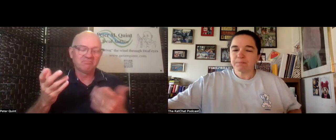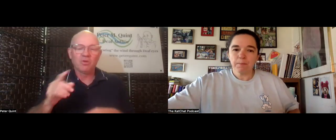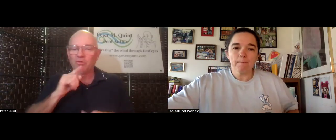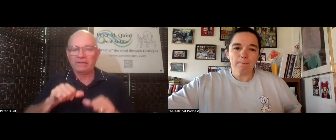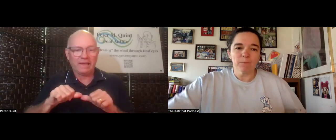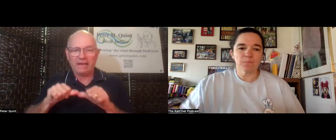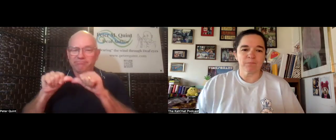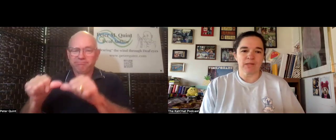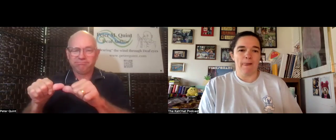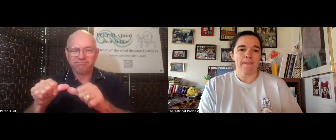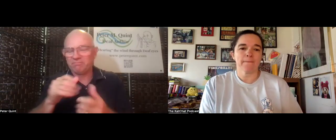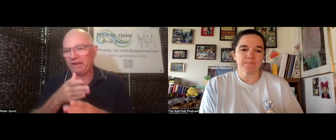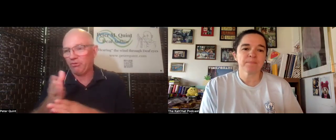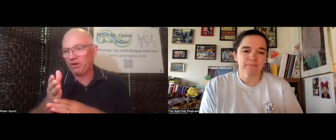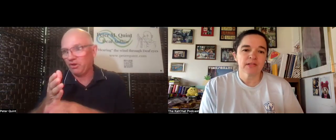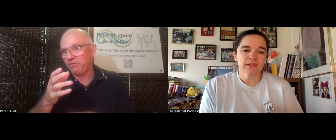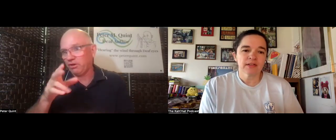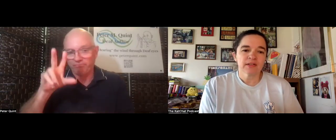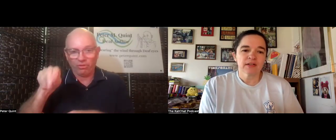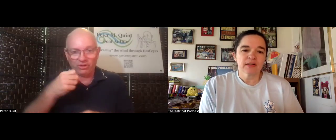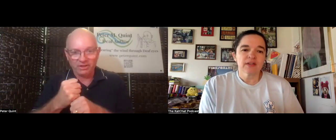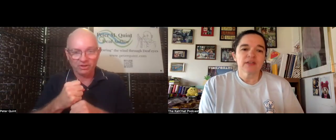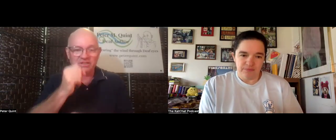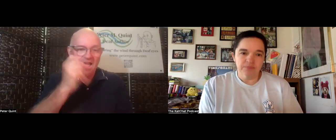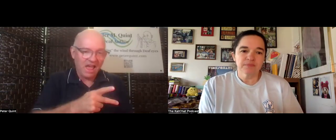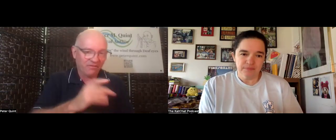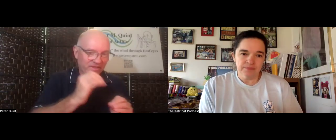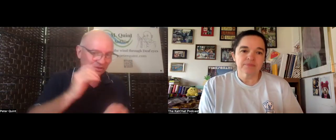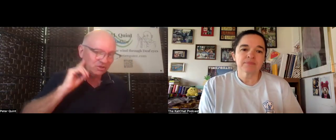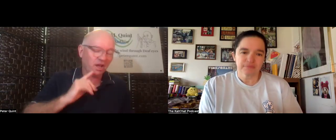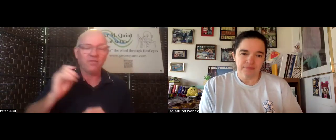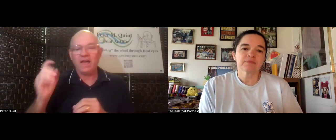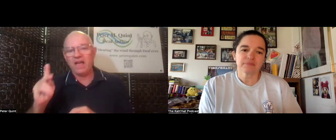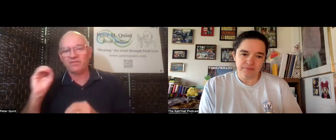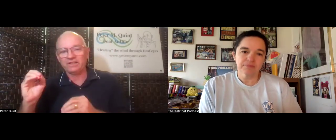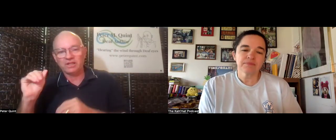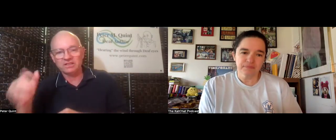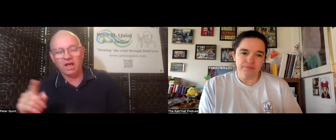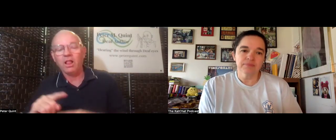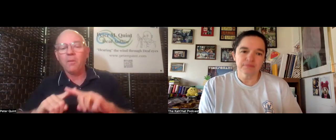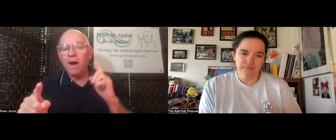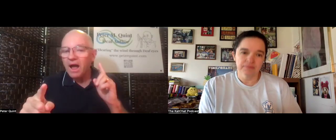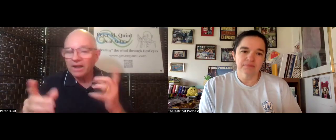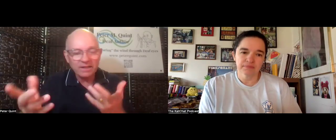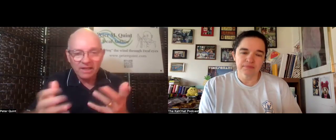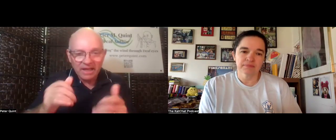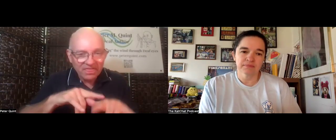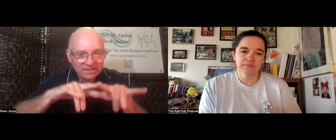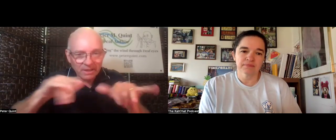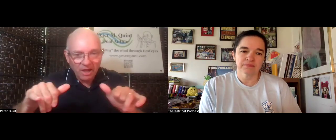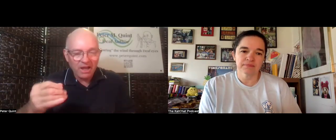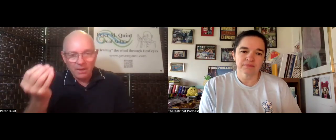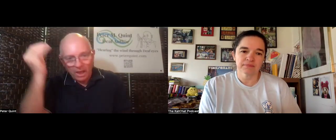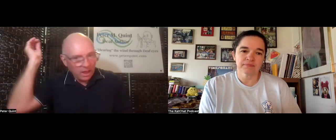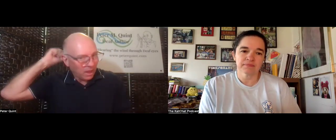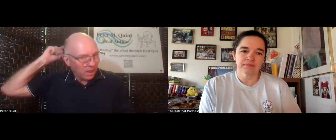And really, my career for 2 years, half teach stuff, half teach ASL. But at the